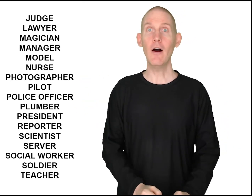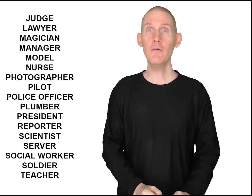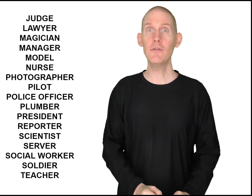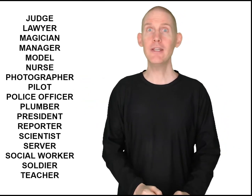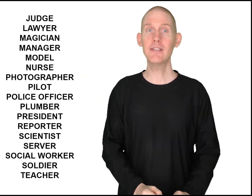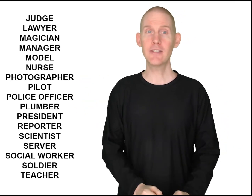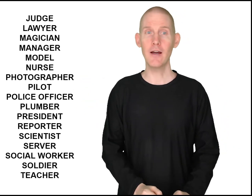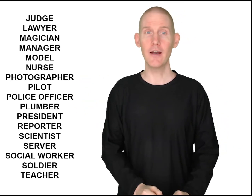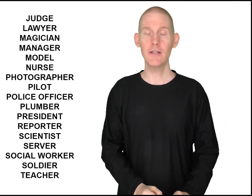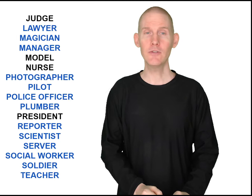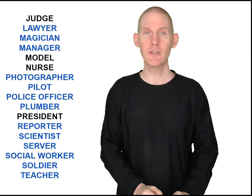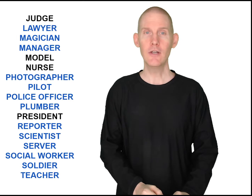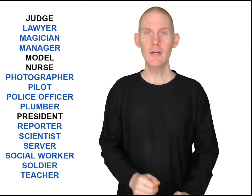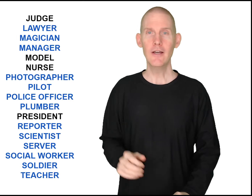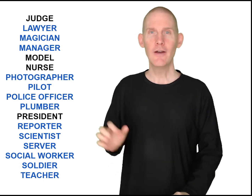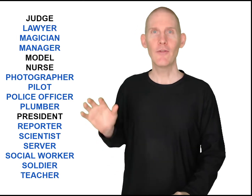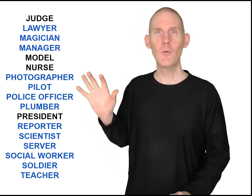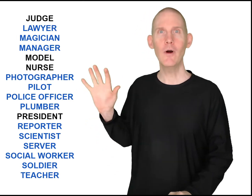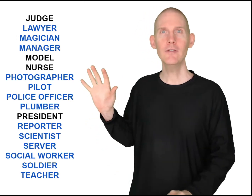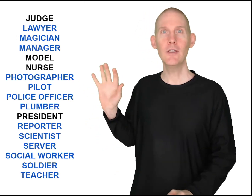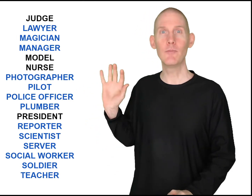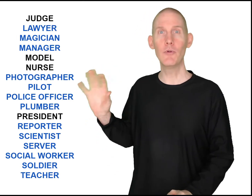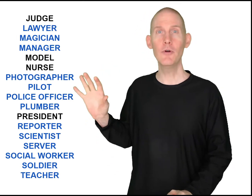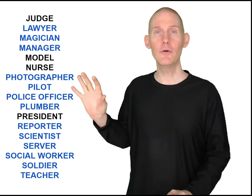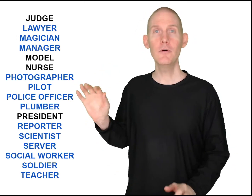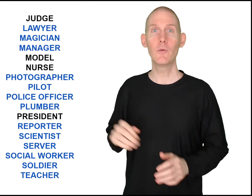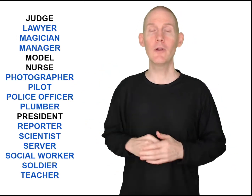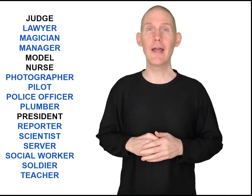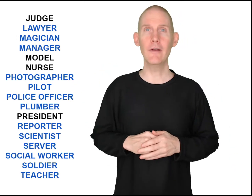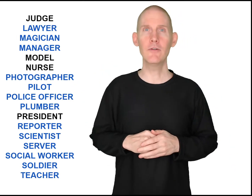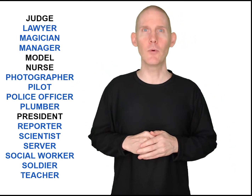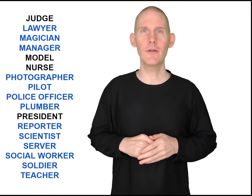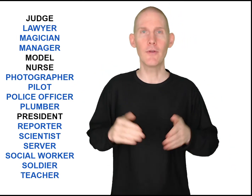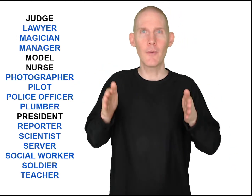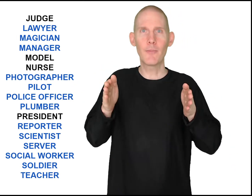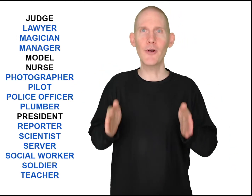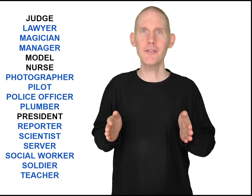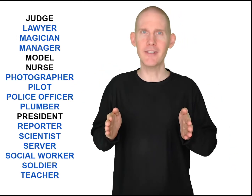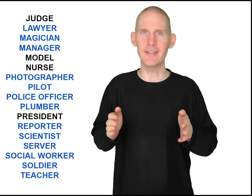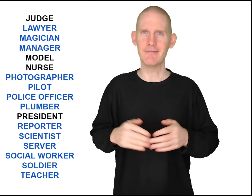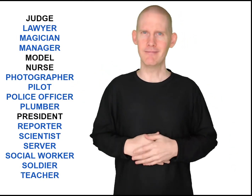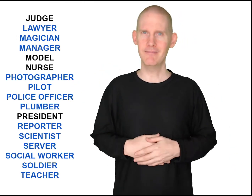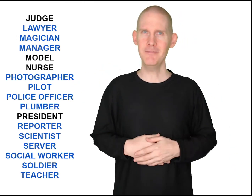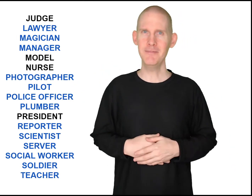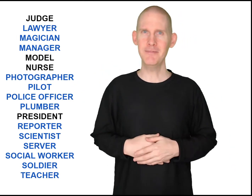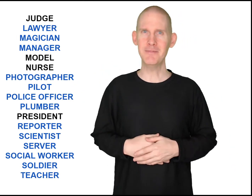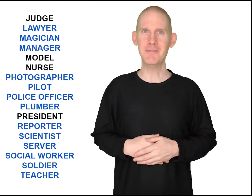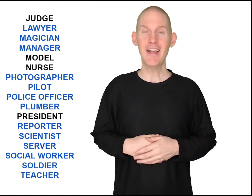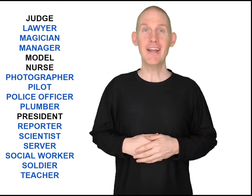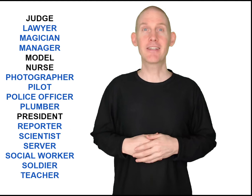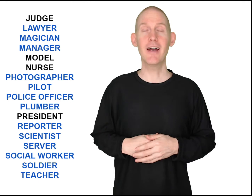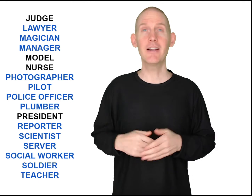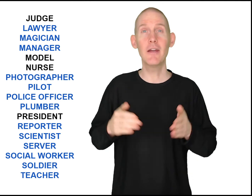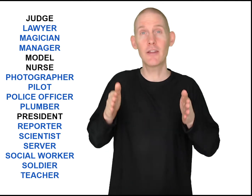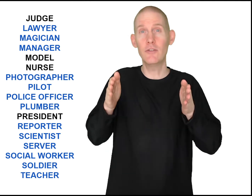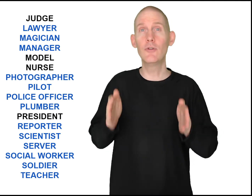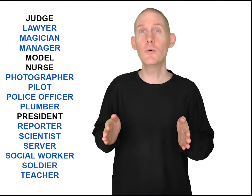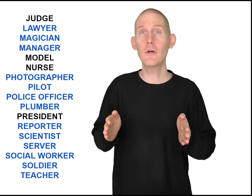of these signs, the ones in blue will end with person. It's kind of like the doer,